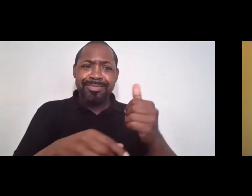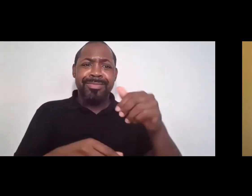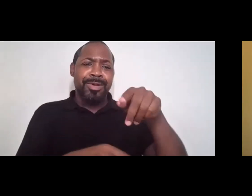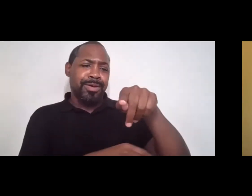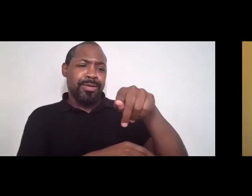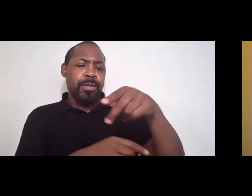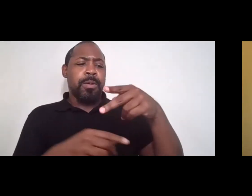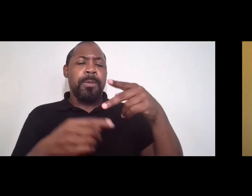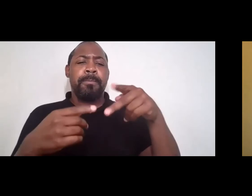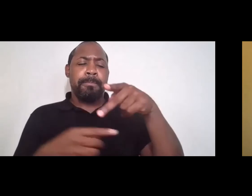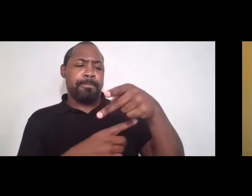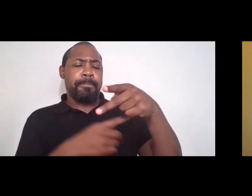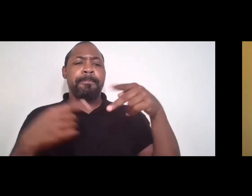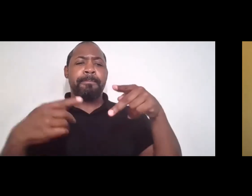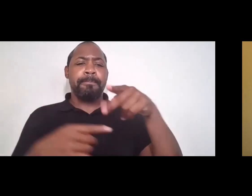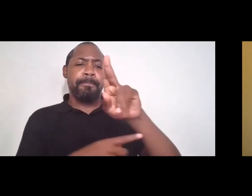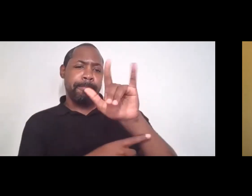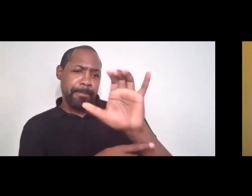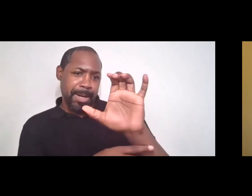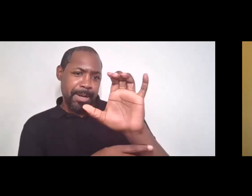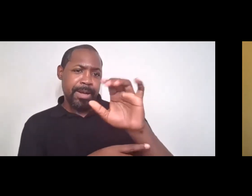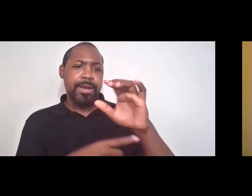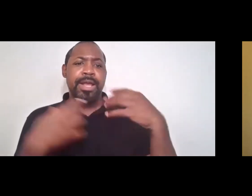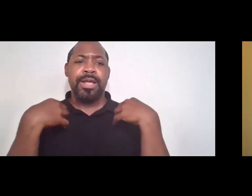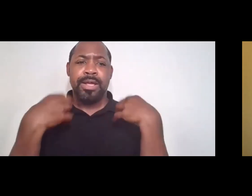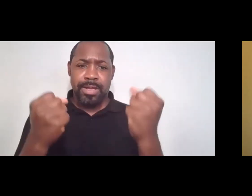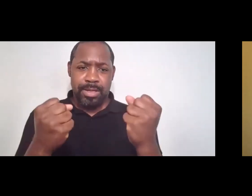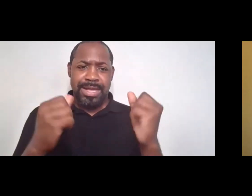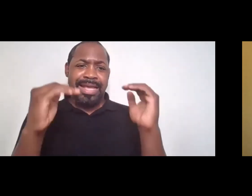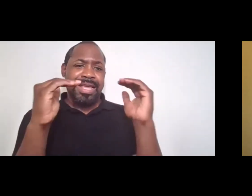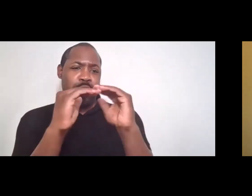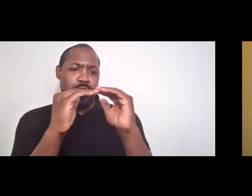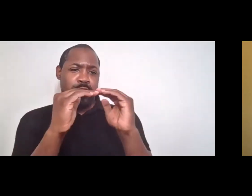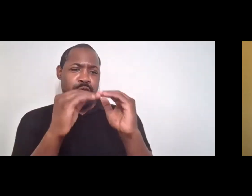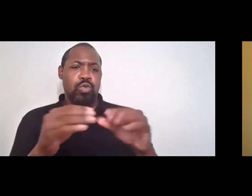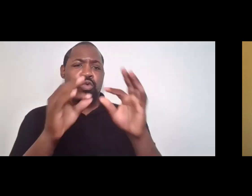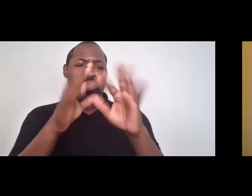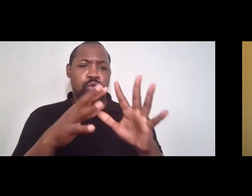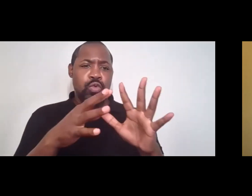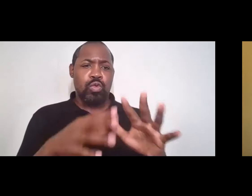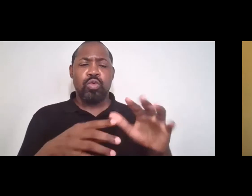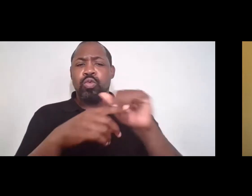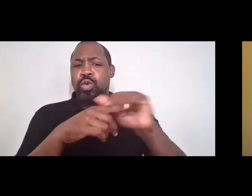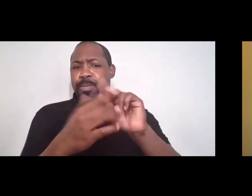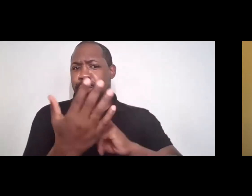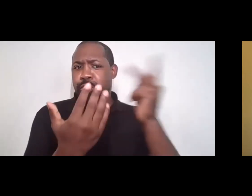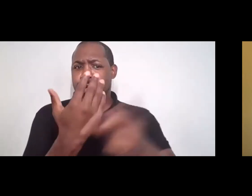Island in terms of setting up the Public Health Equity Interpreters